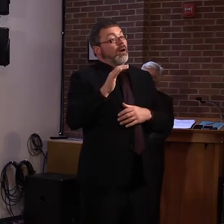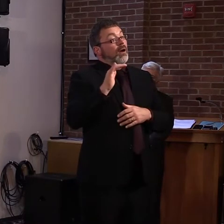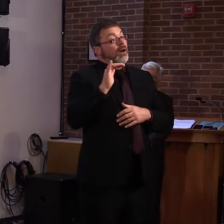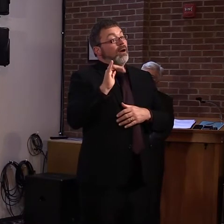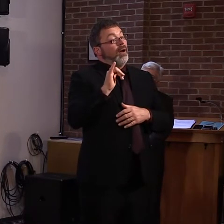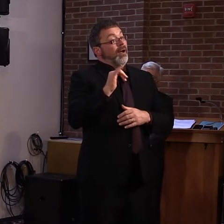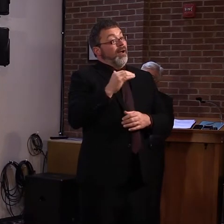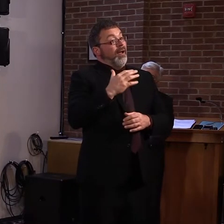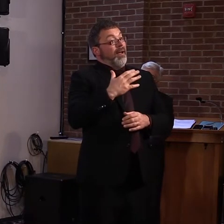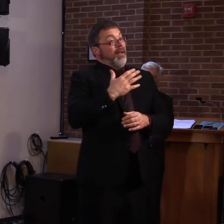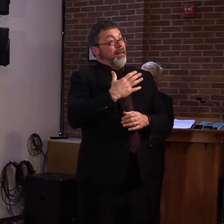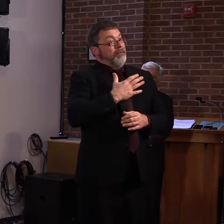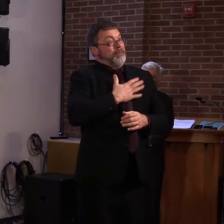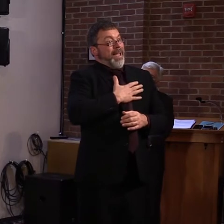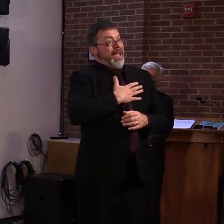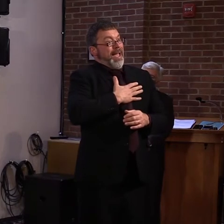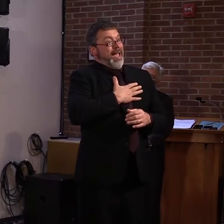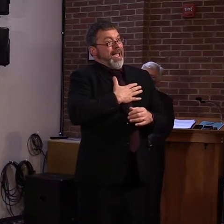Thank you.